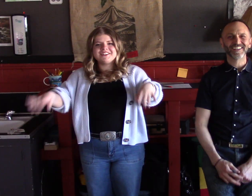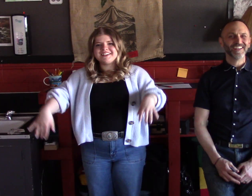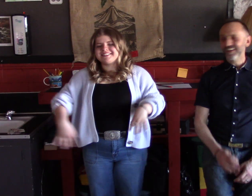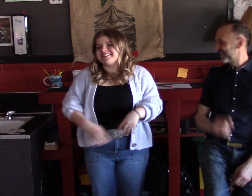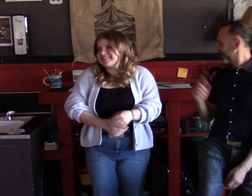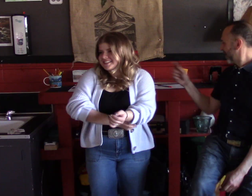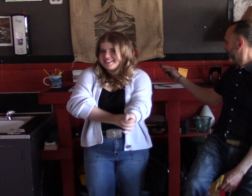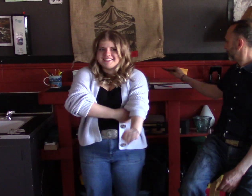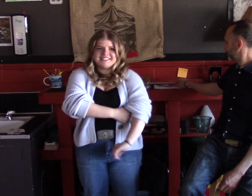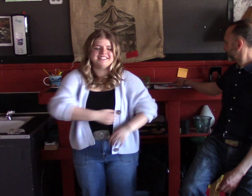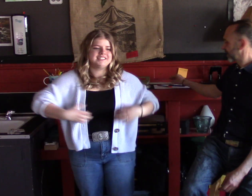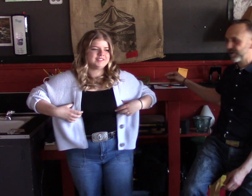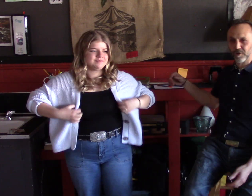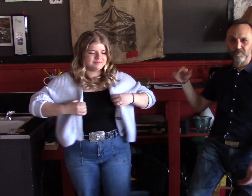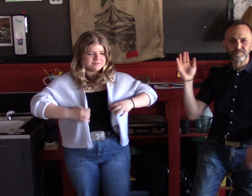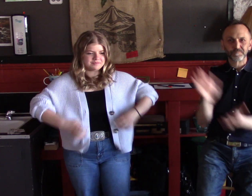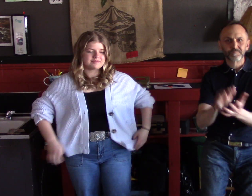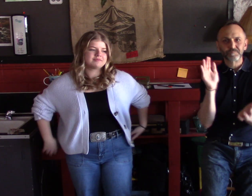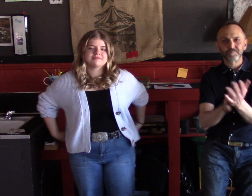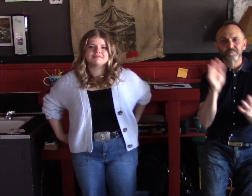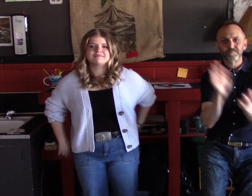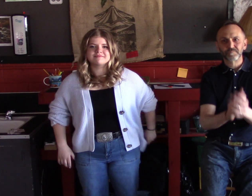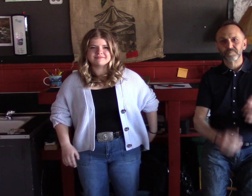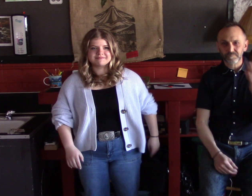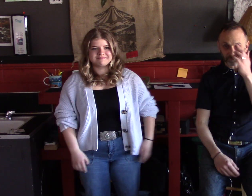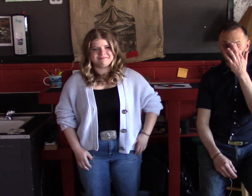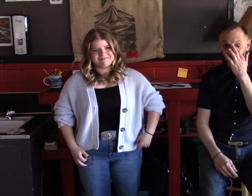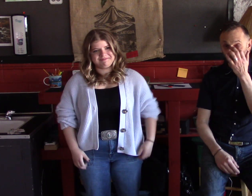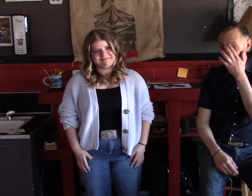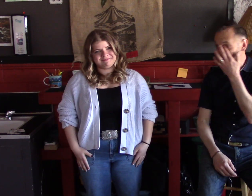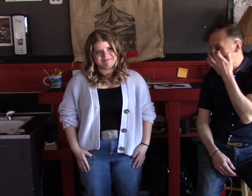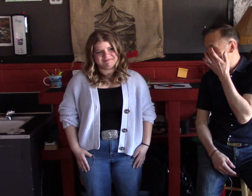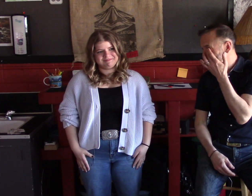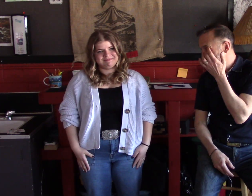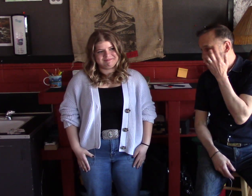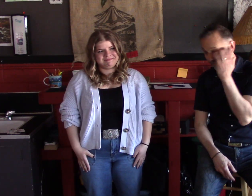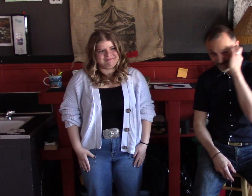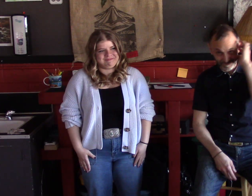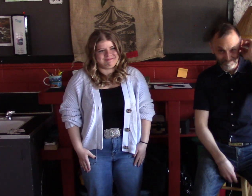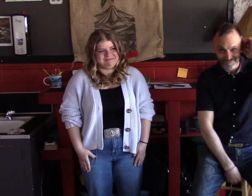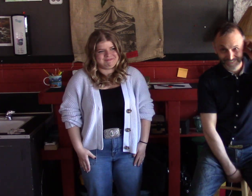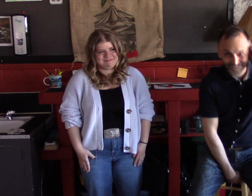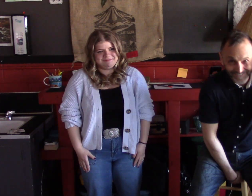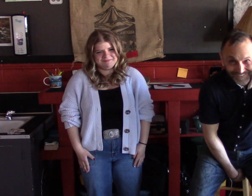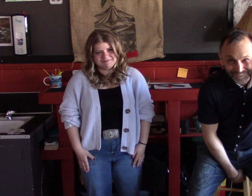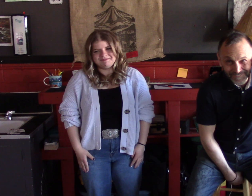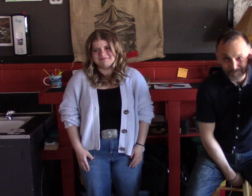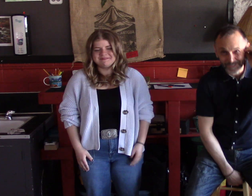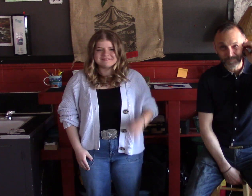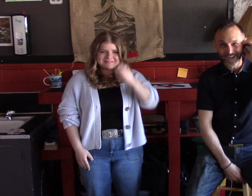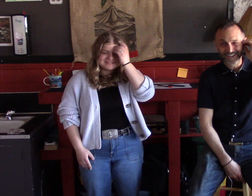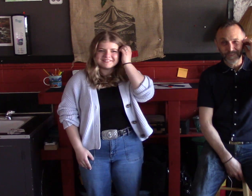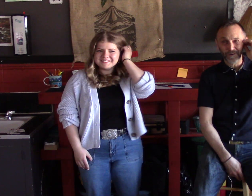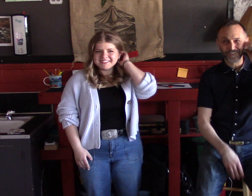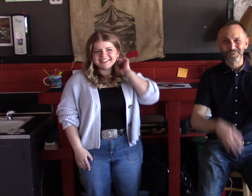got this. All right, here we go. I learned. I didn't do that last time. Big pain in the butt. Let's do that